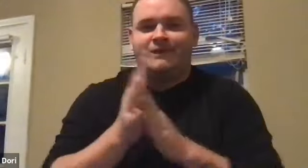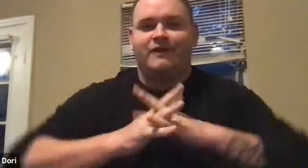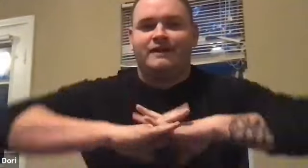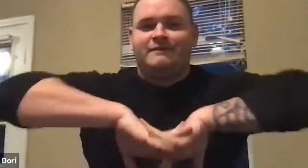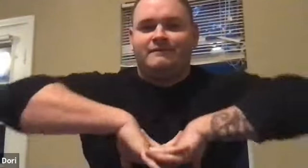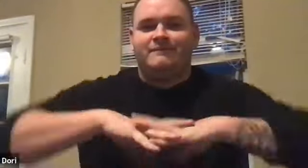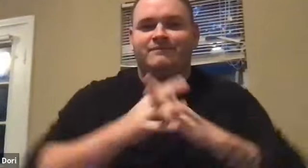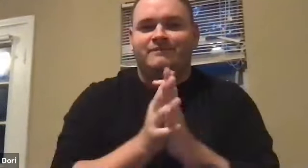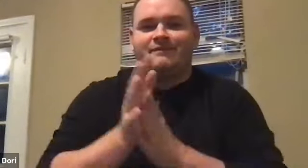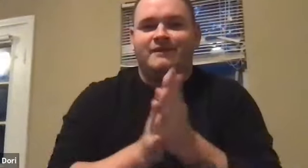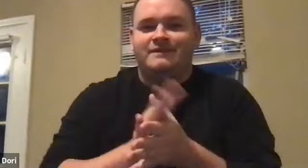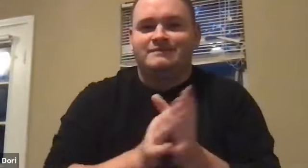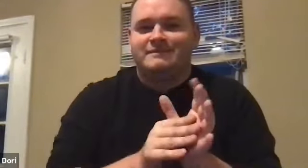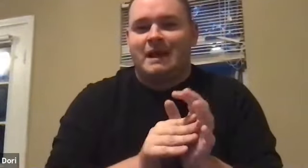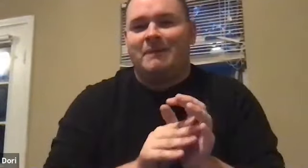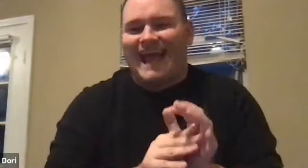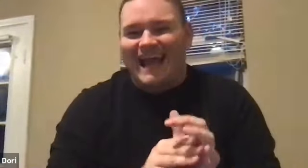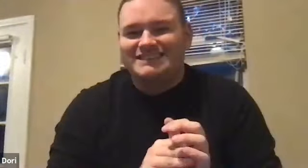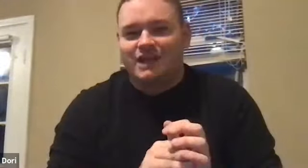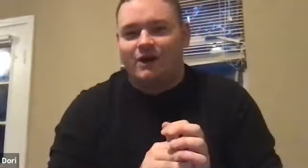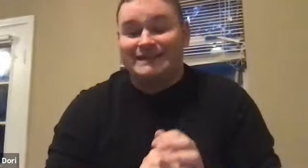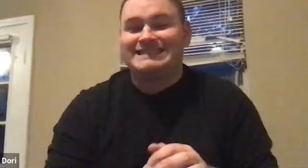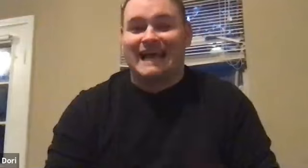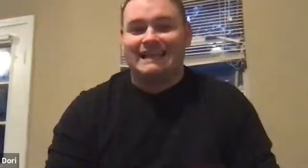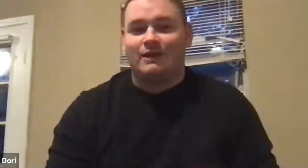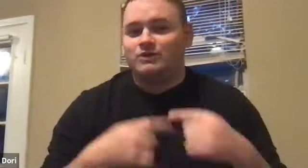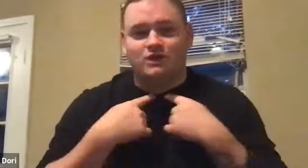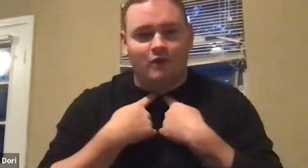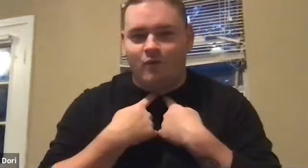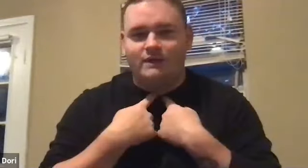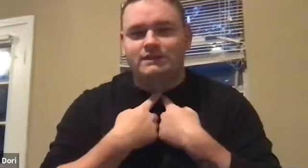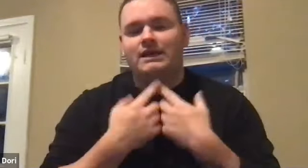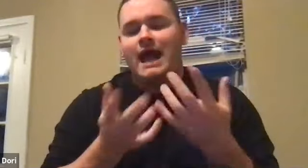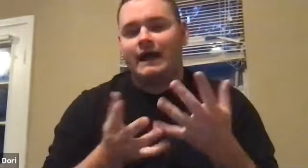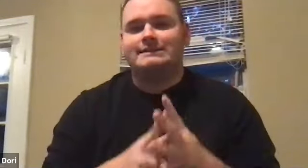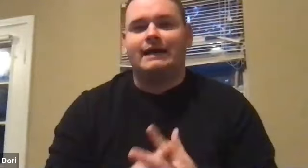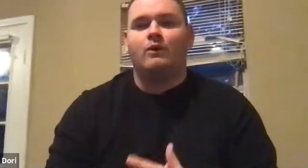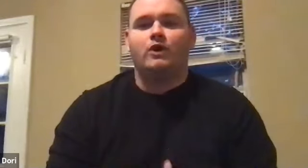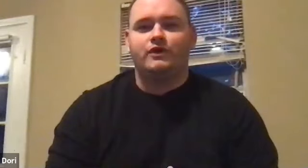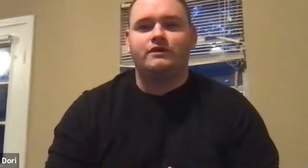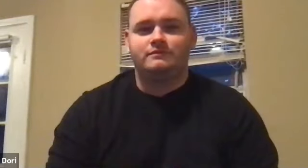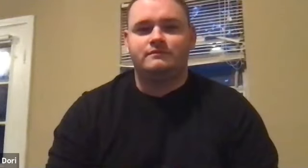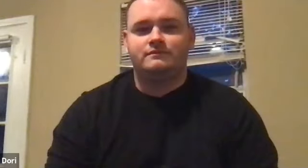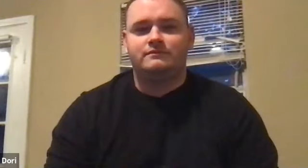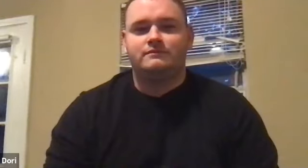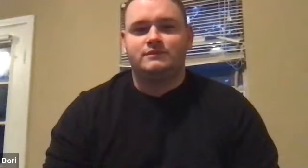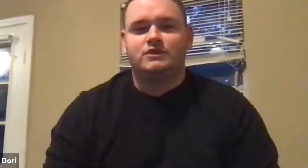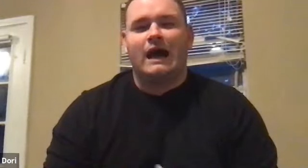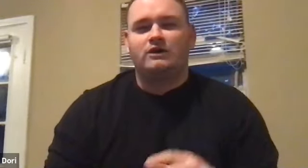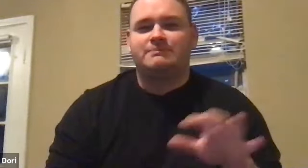ready? I'm gonna ask y'all in sign language, no voice, how to sign a word. So I'll spell